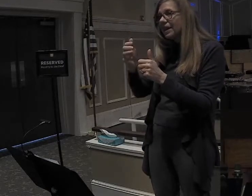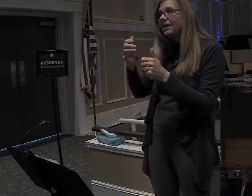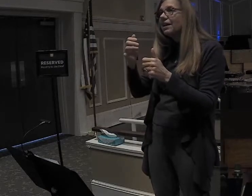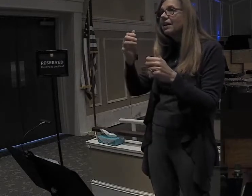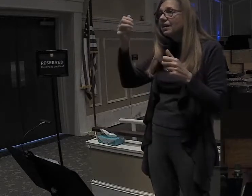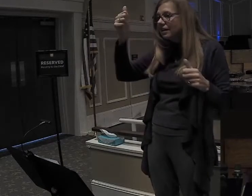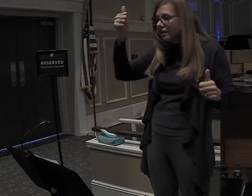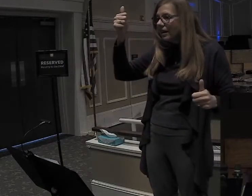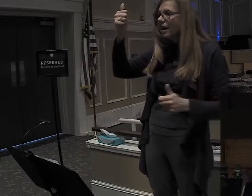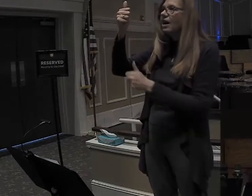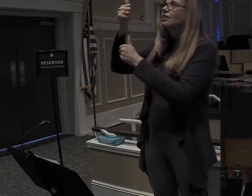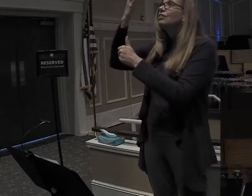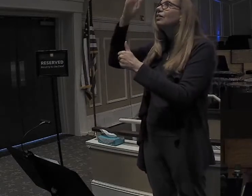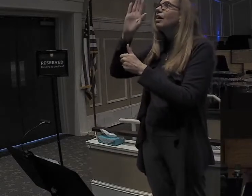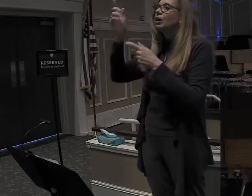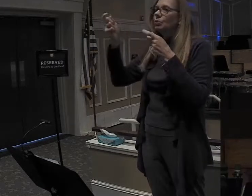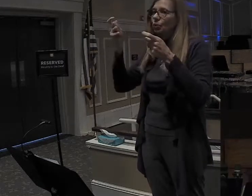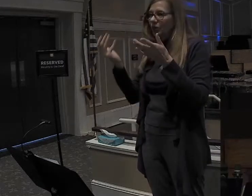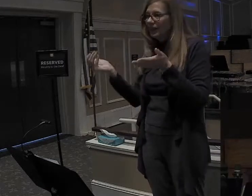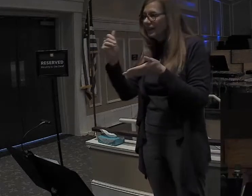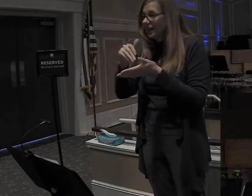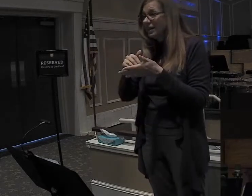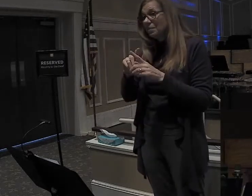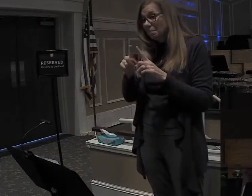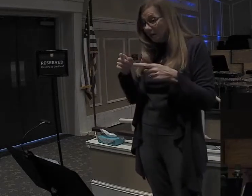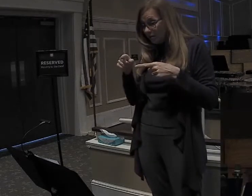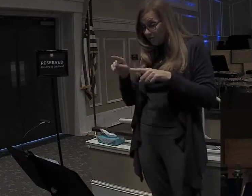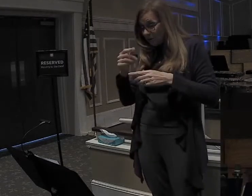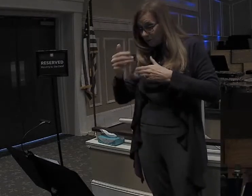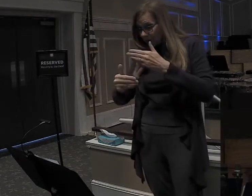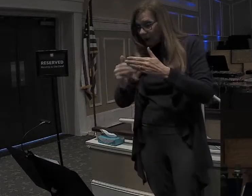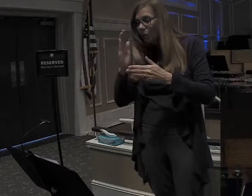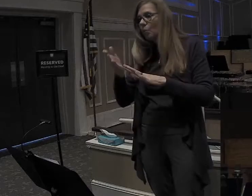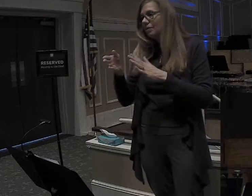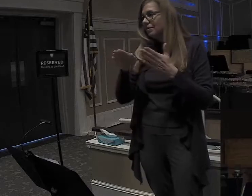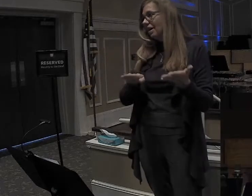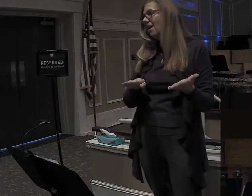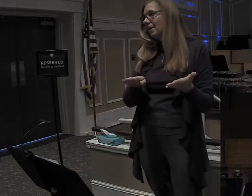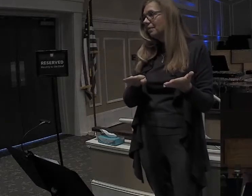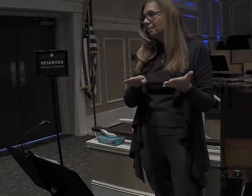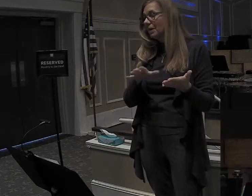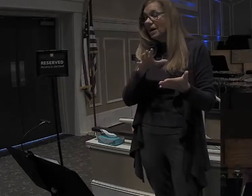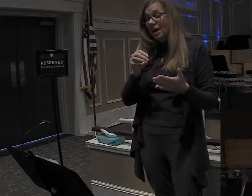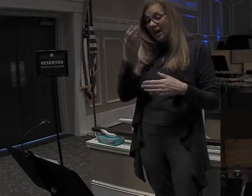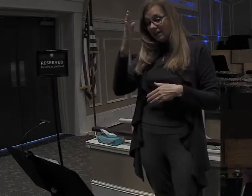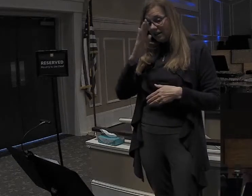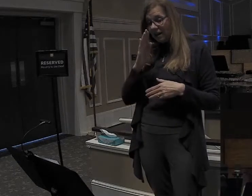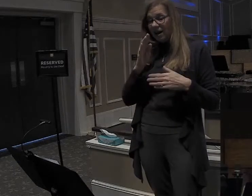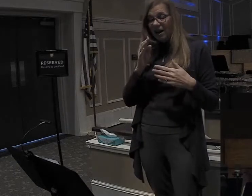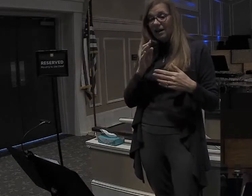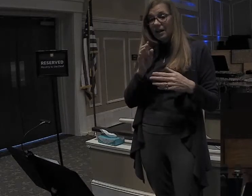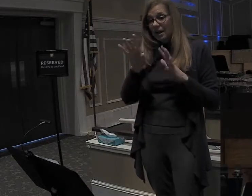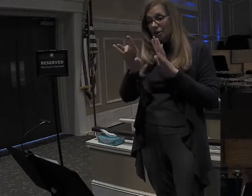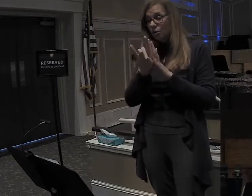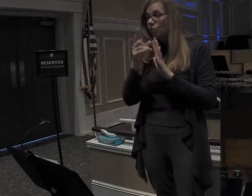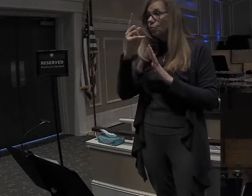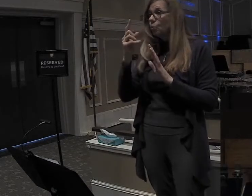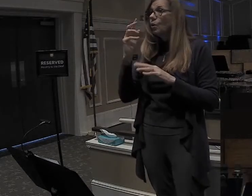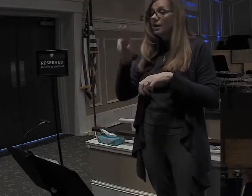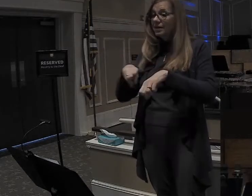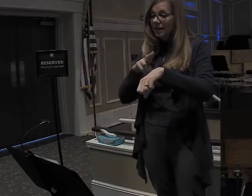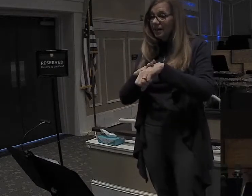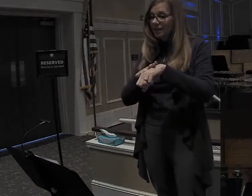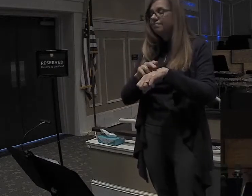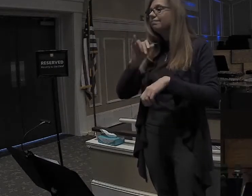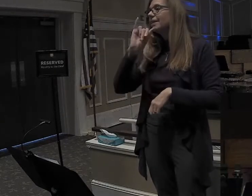God's rule. But he would have to die. And God set apart one nation, Israel. And he entrusts